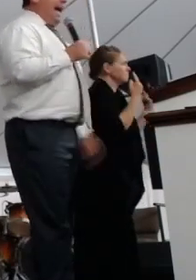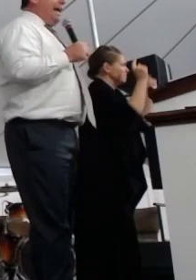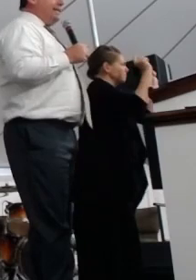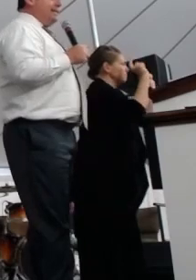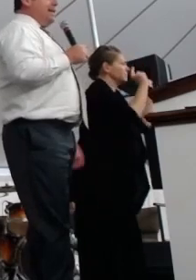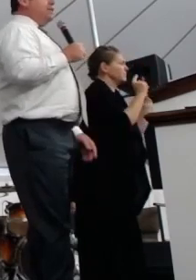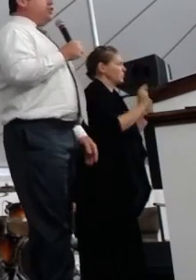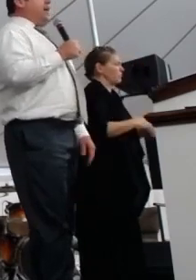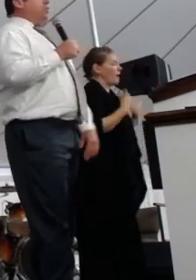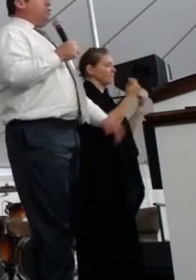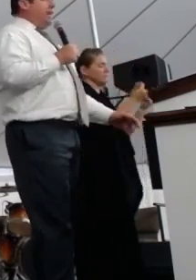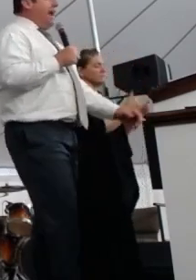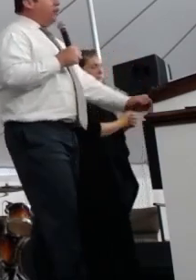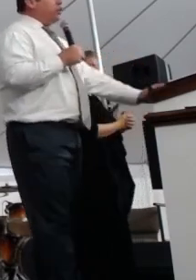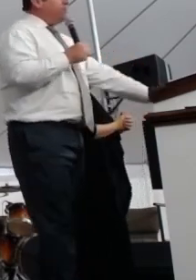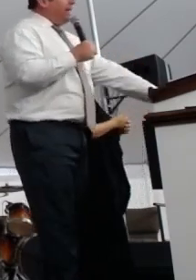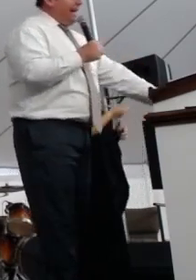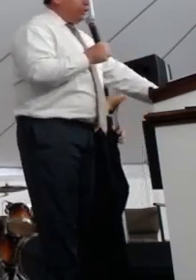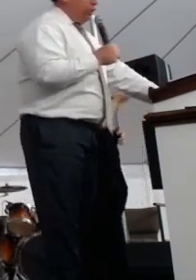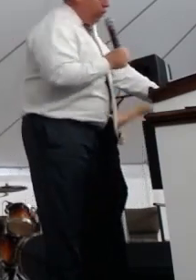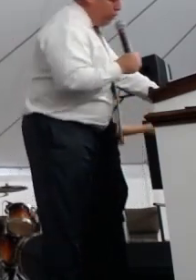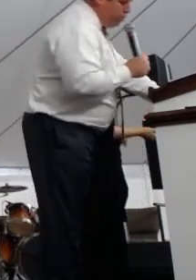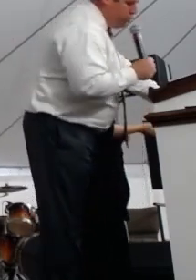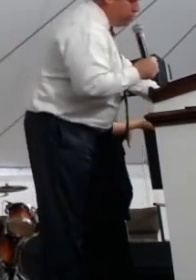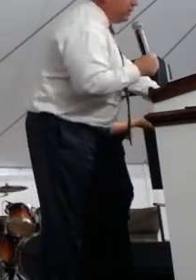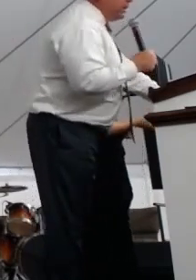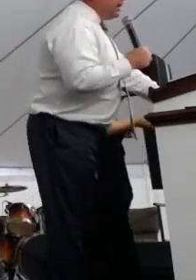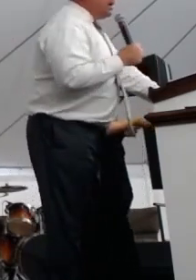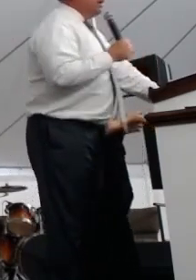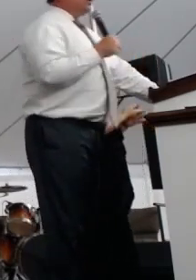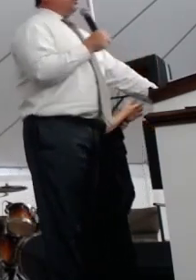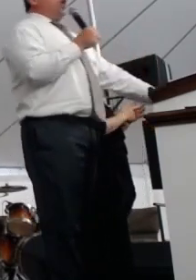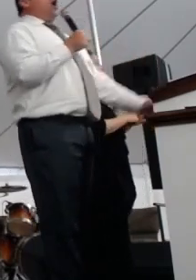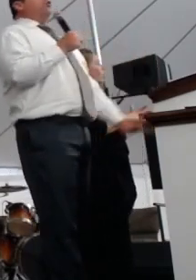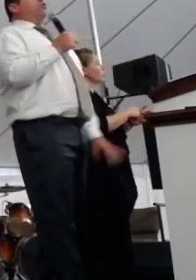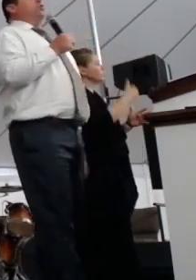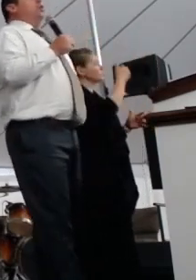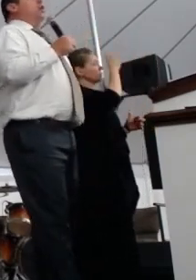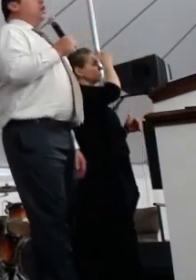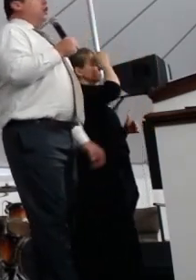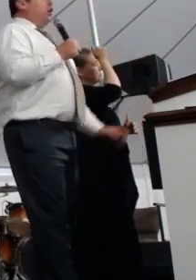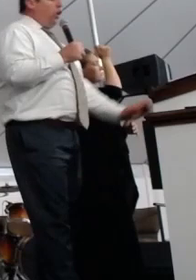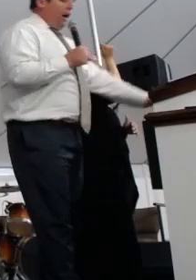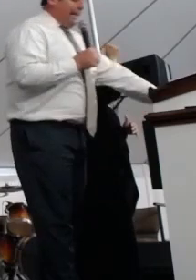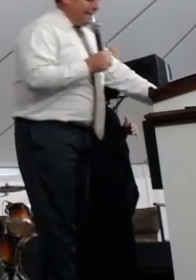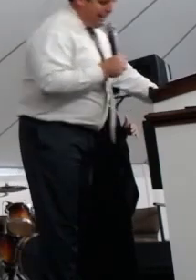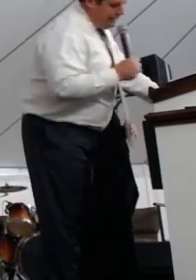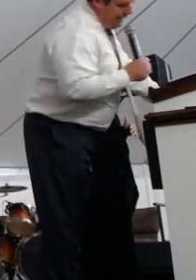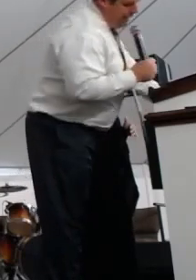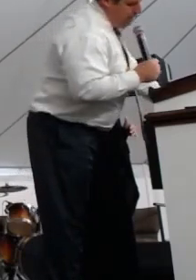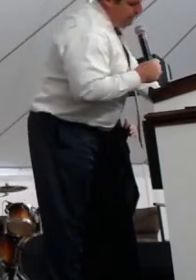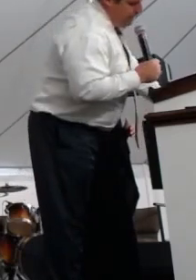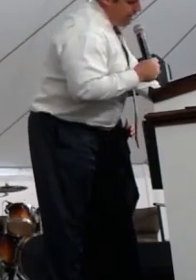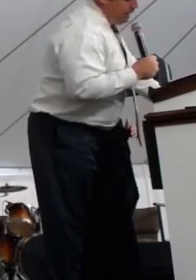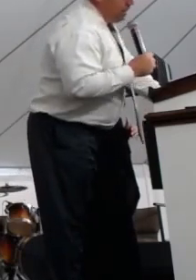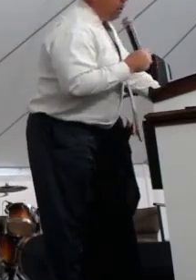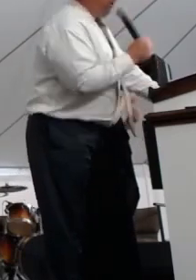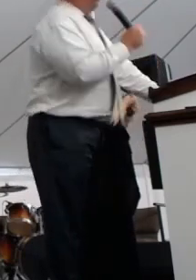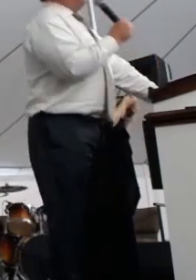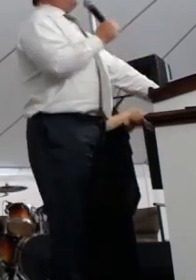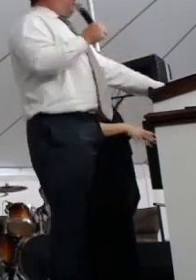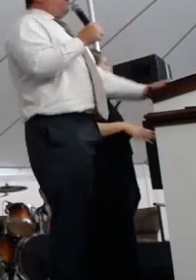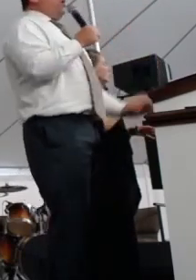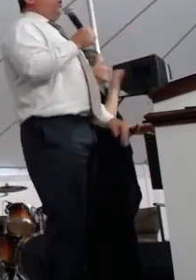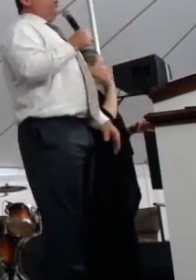And as she was there, she began to lose. She lost her identity.